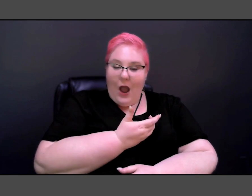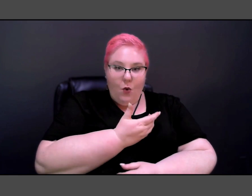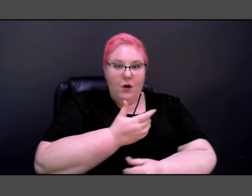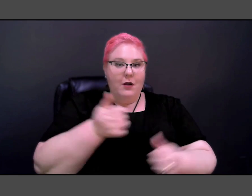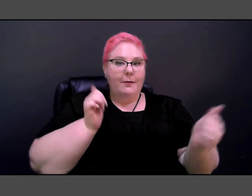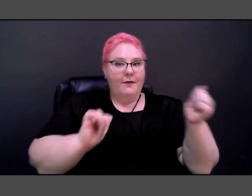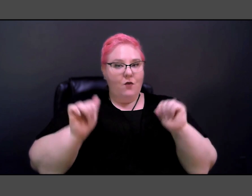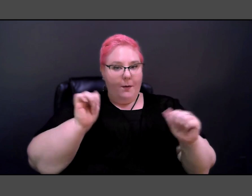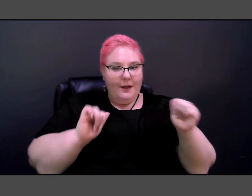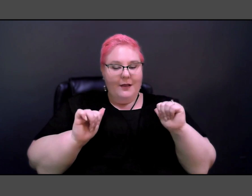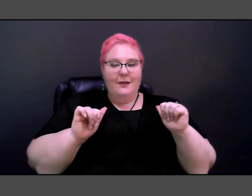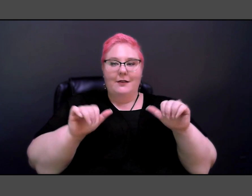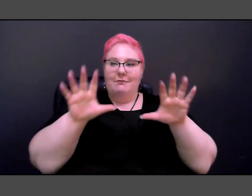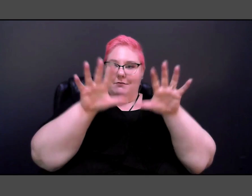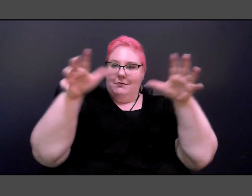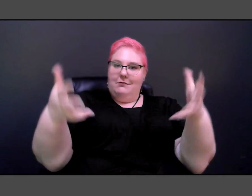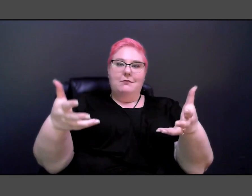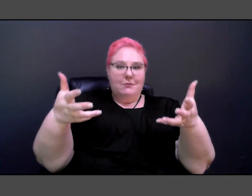ecosystem.